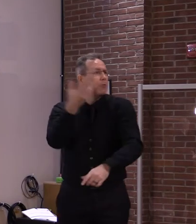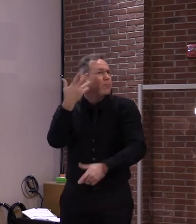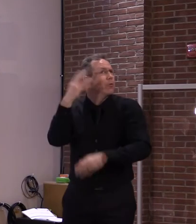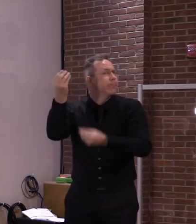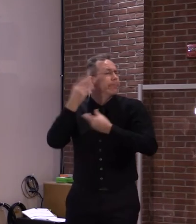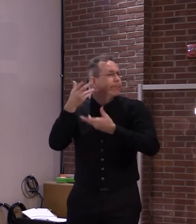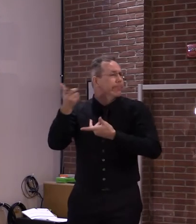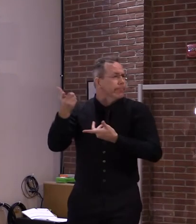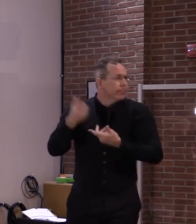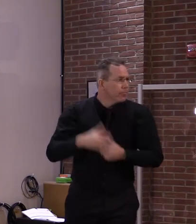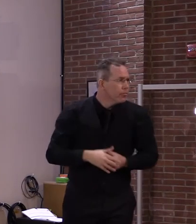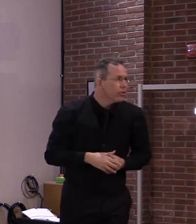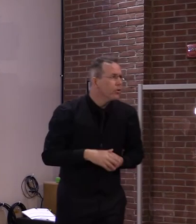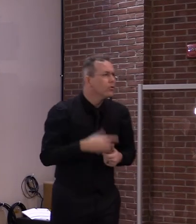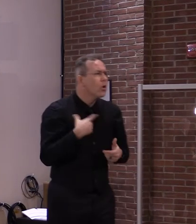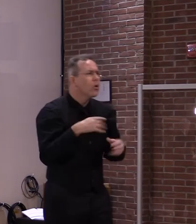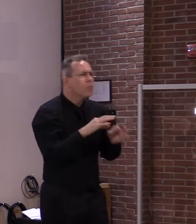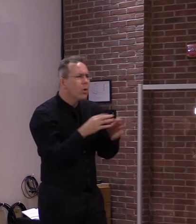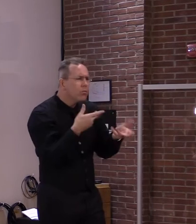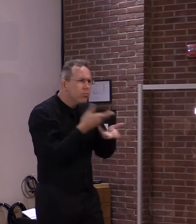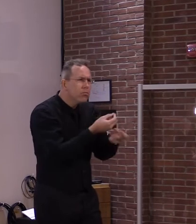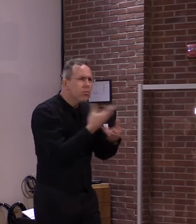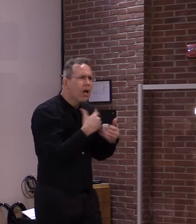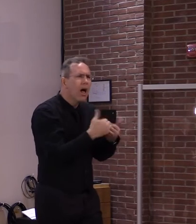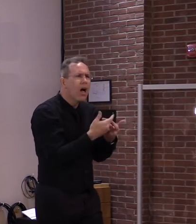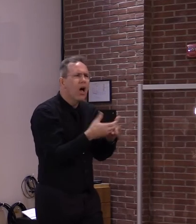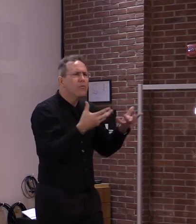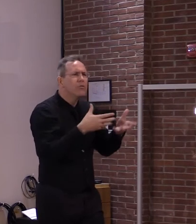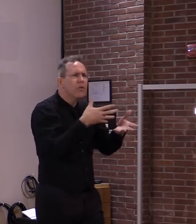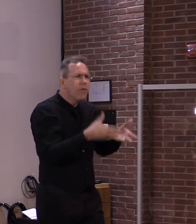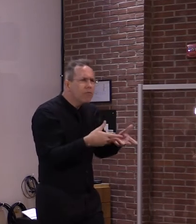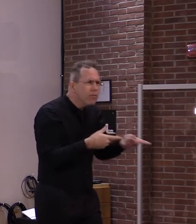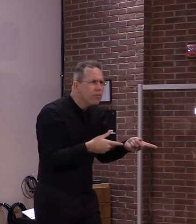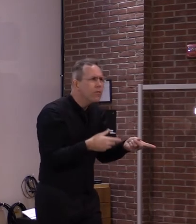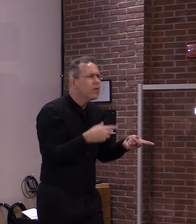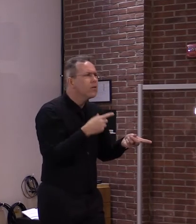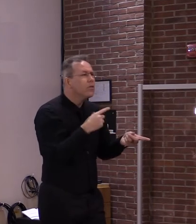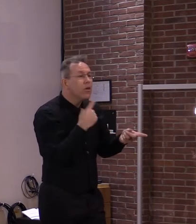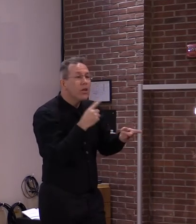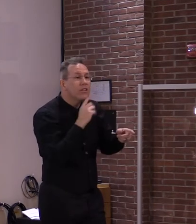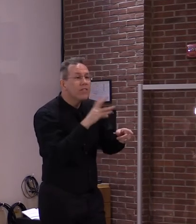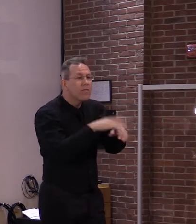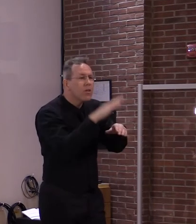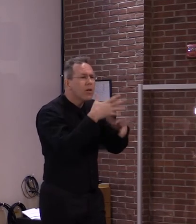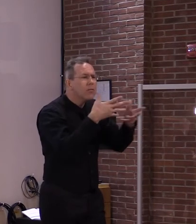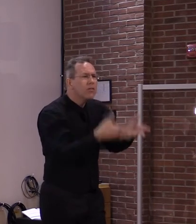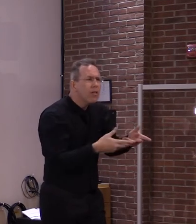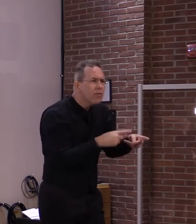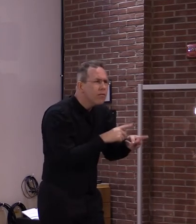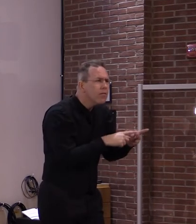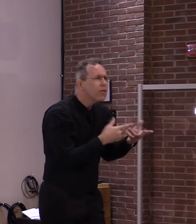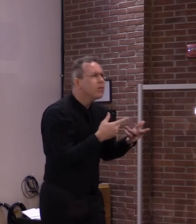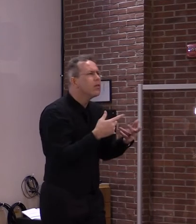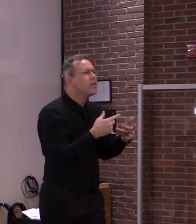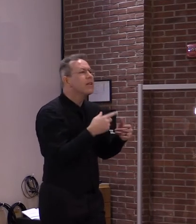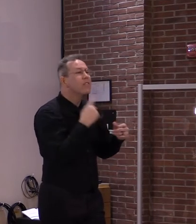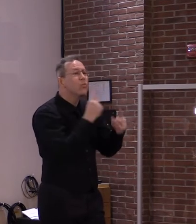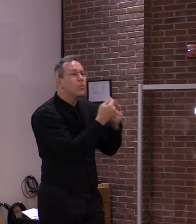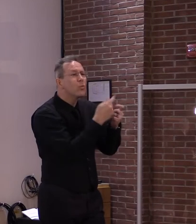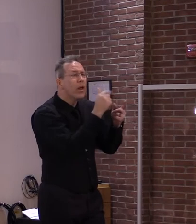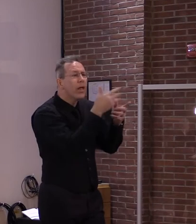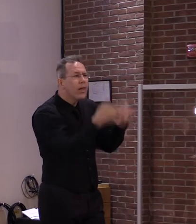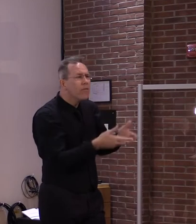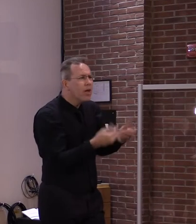given a dose if they're homebound if they're 75 plus or if it's an extra dose